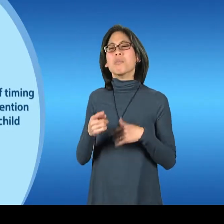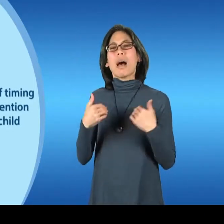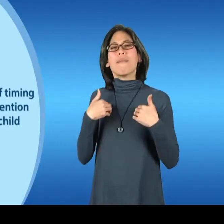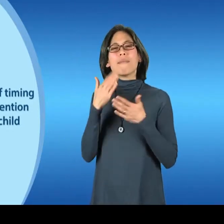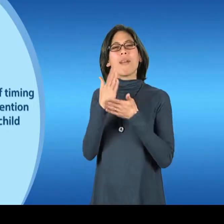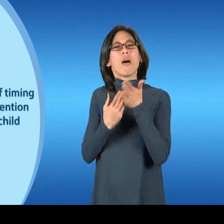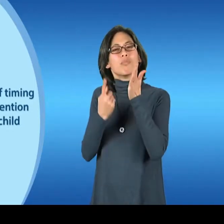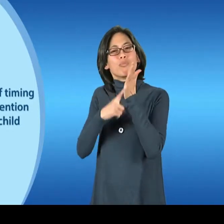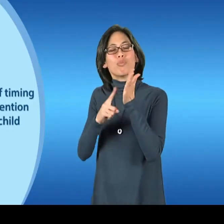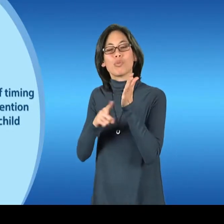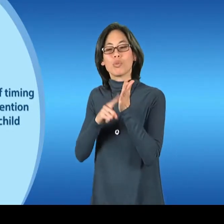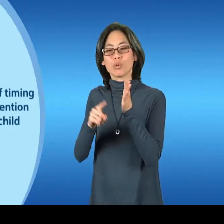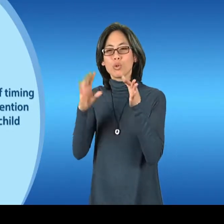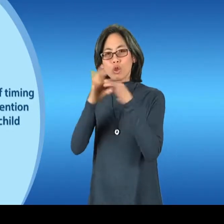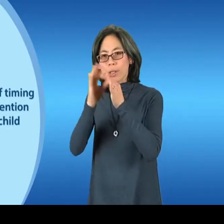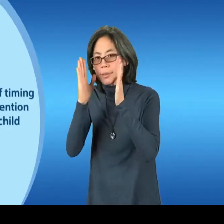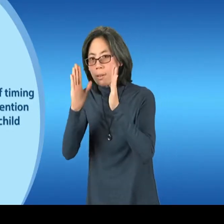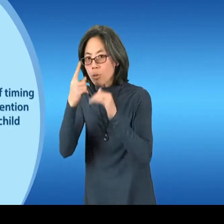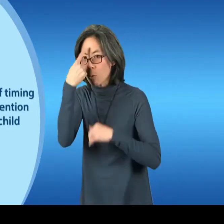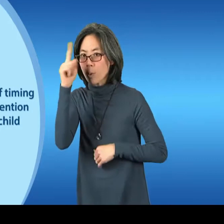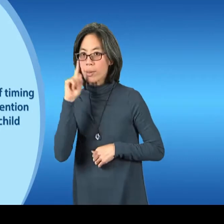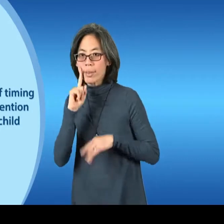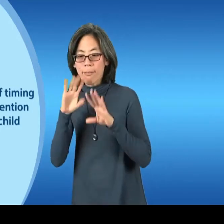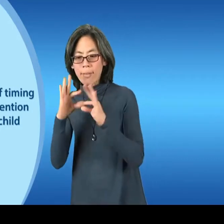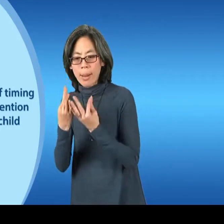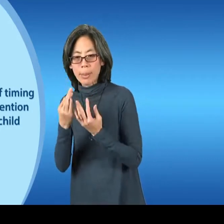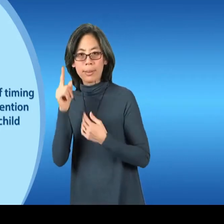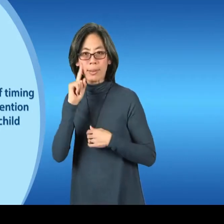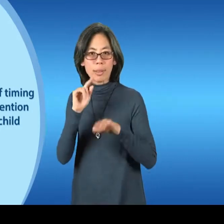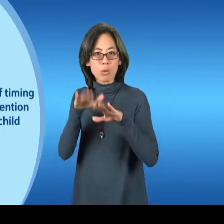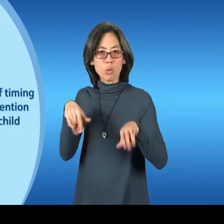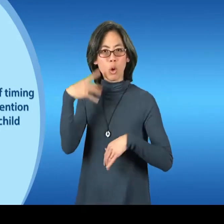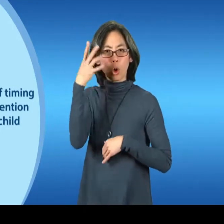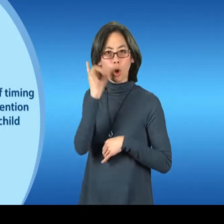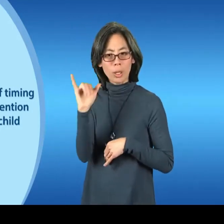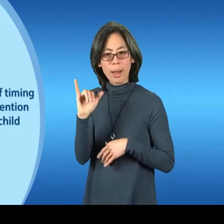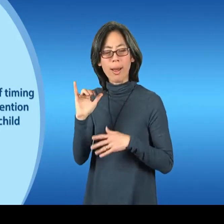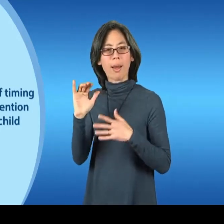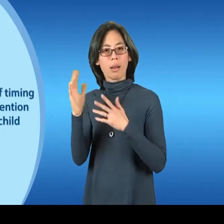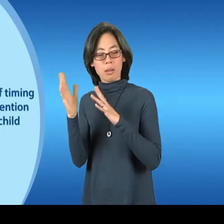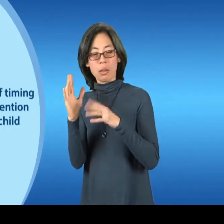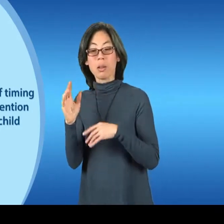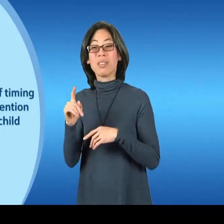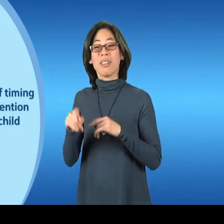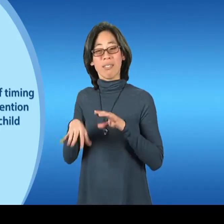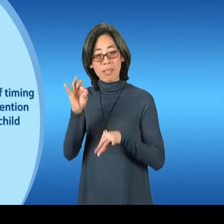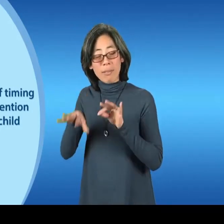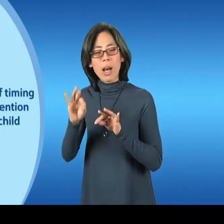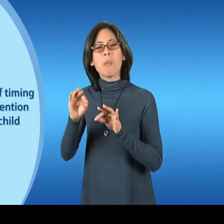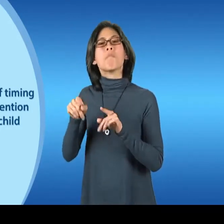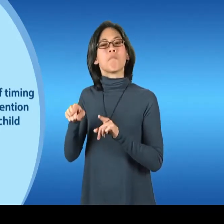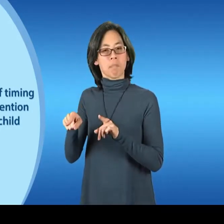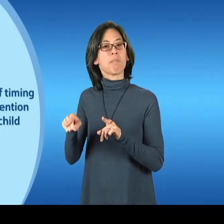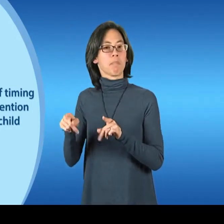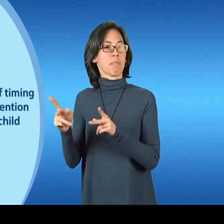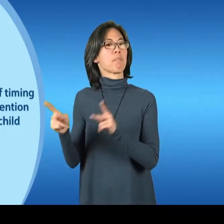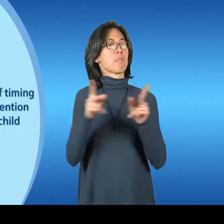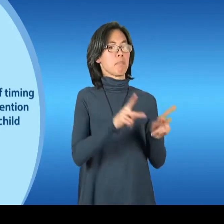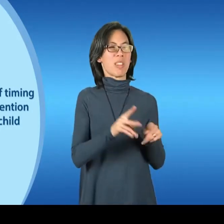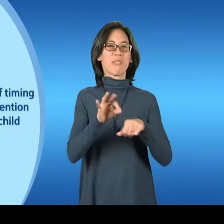There is some research on joint attention for deaf families with deaf children and what that looks like. What they found so far is that there are many parallels